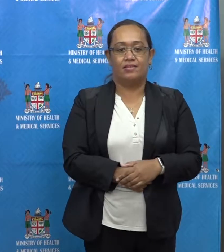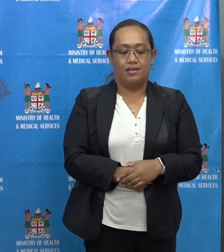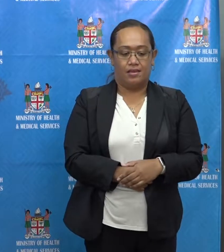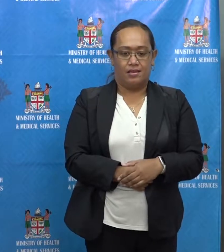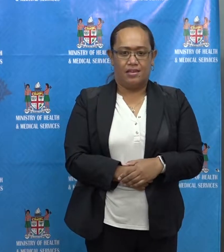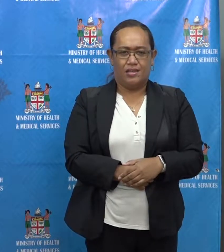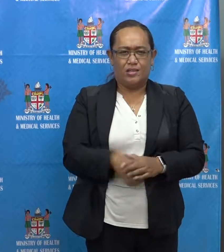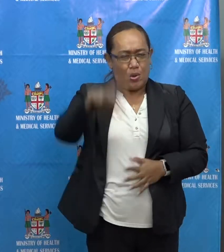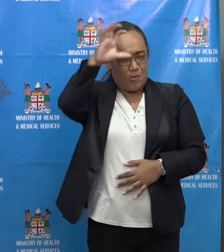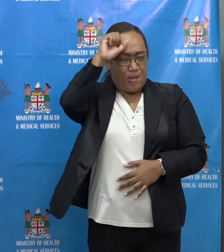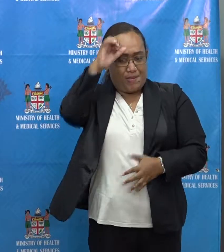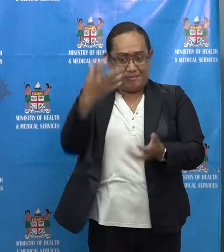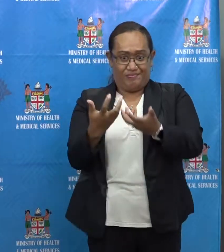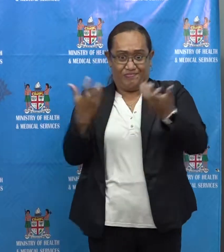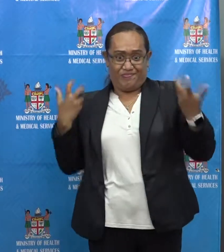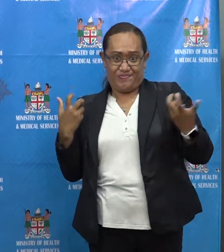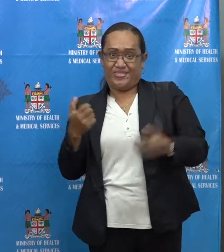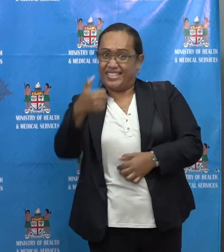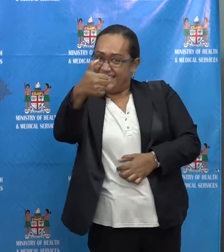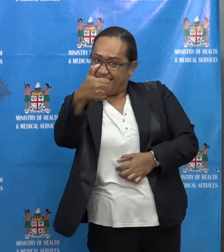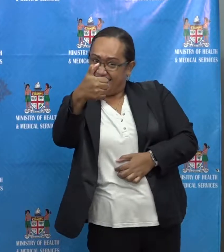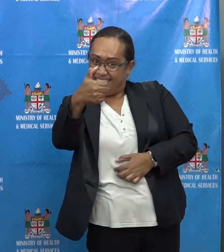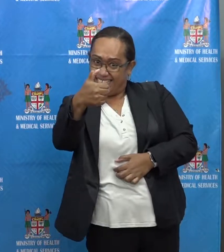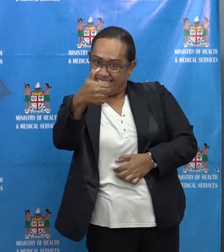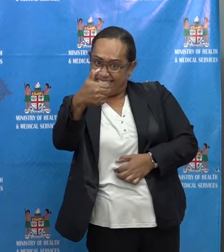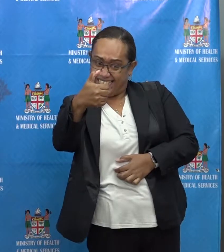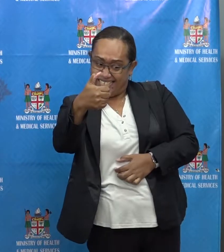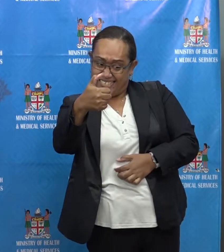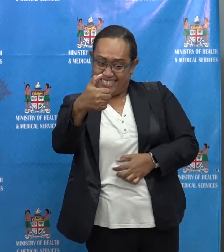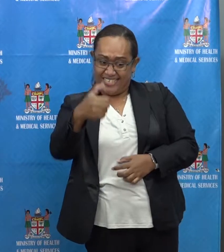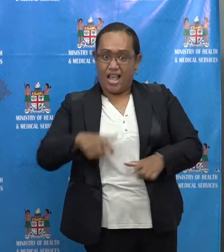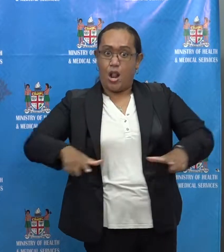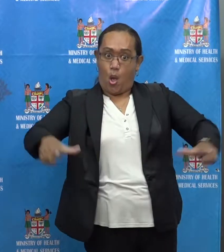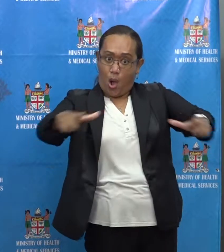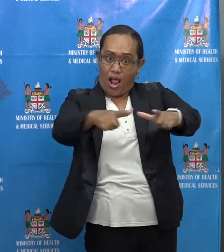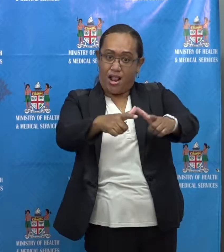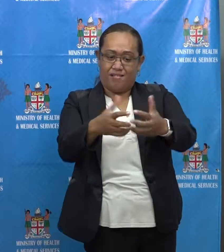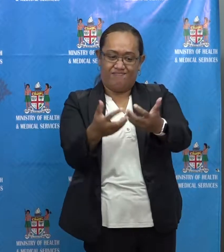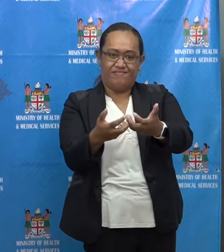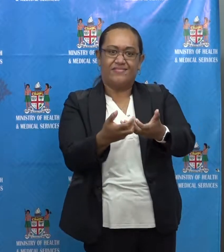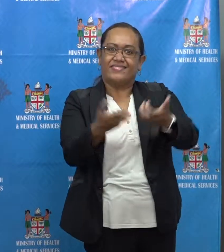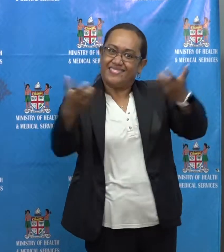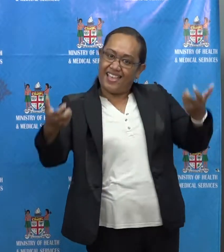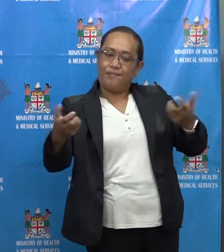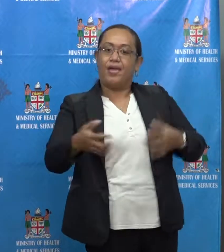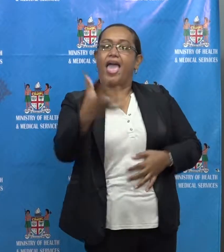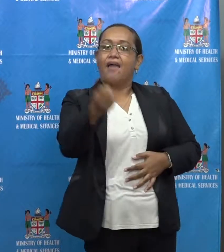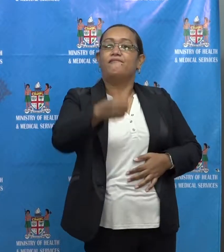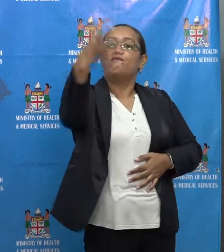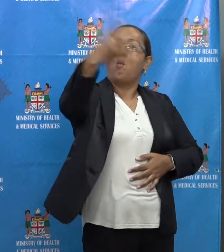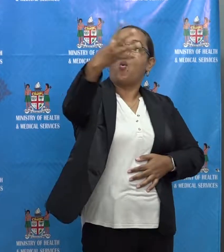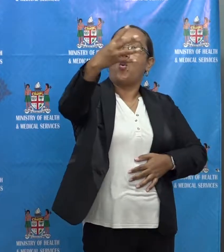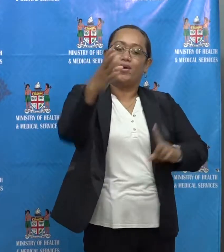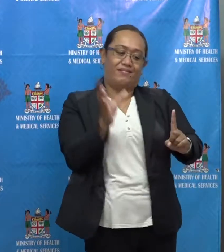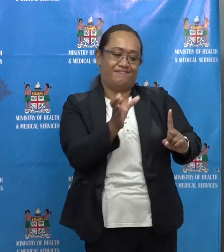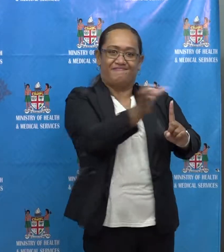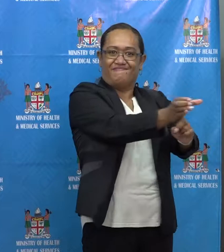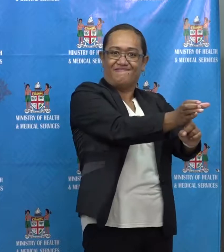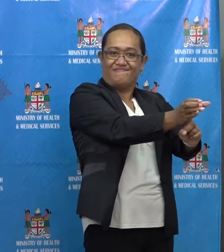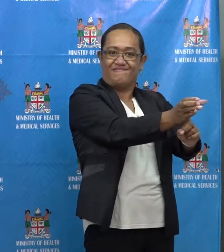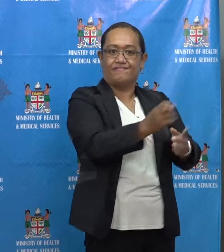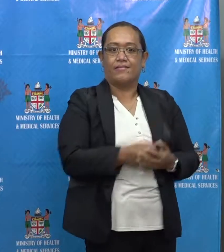Apart from the 6 locally transmitted cases, we have 14 border quarantine cases. So now we have 20 active cases in